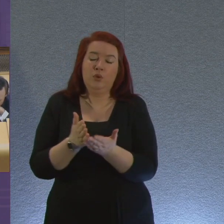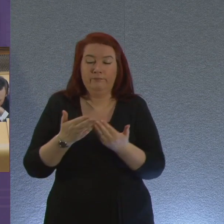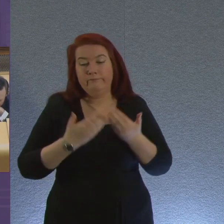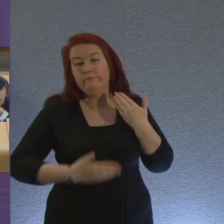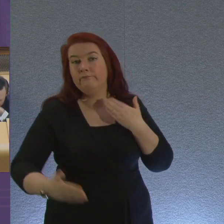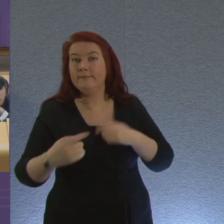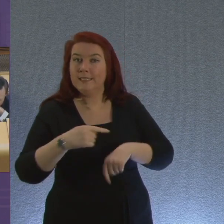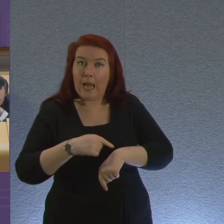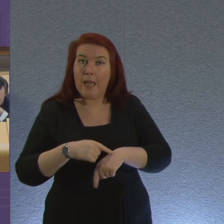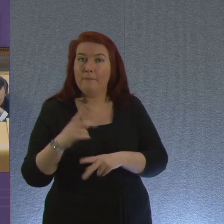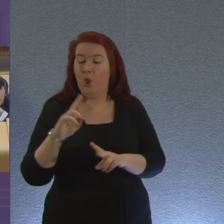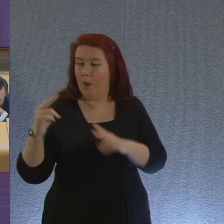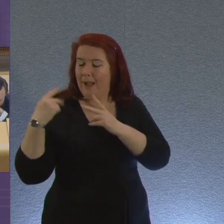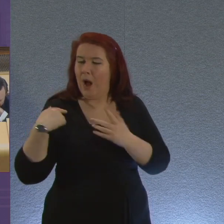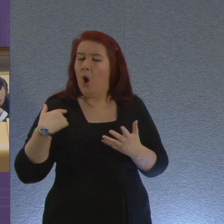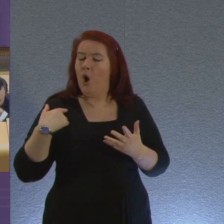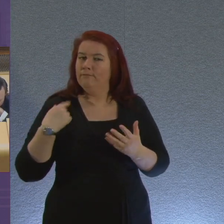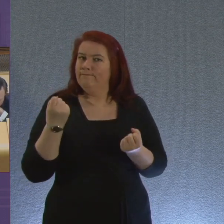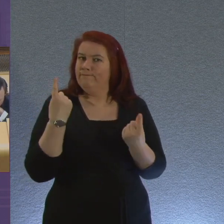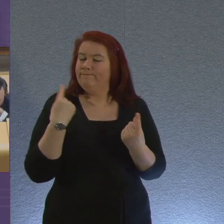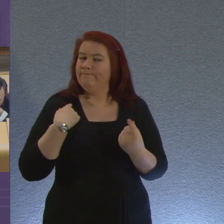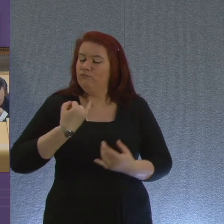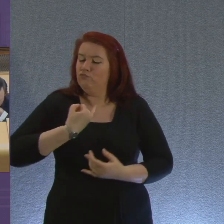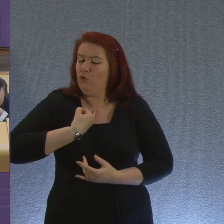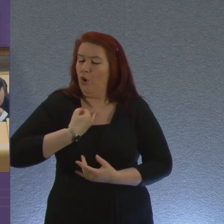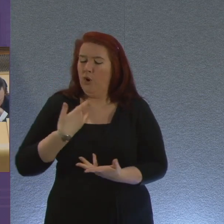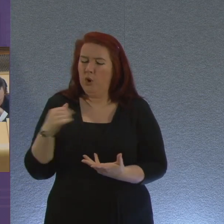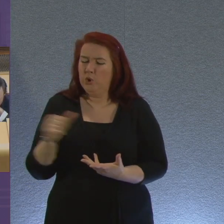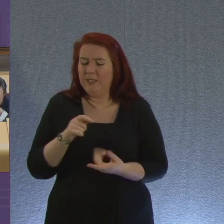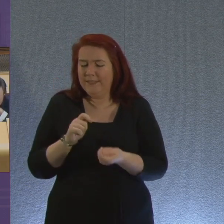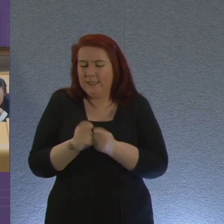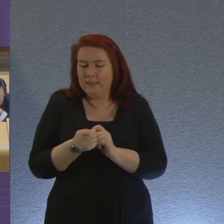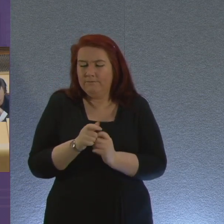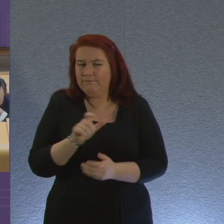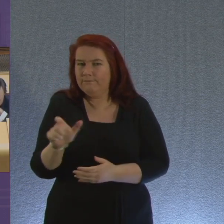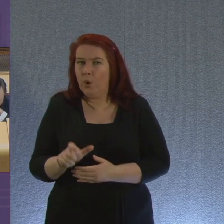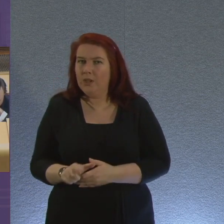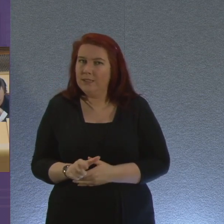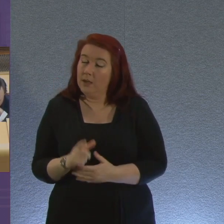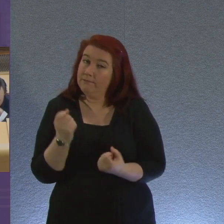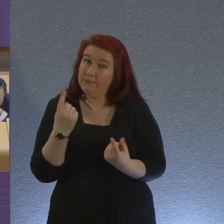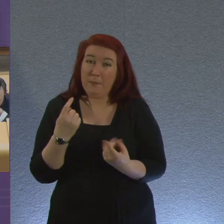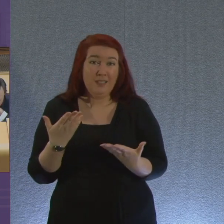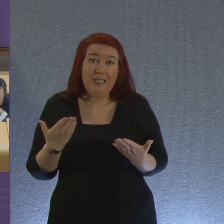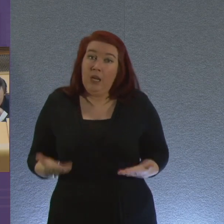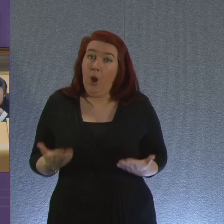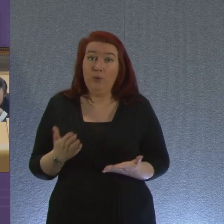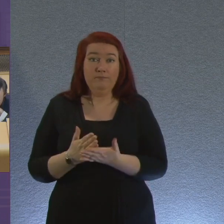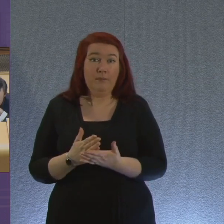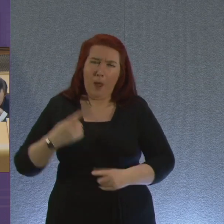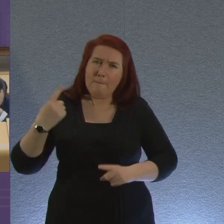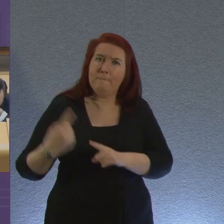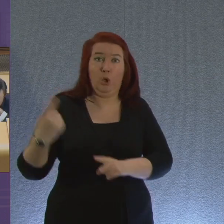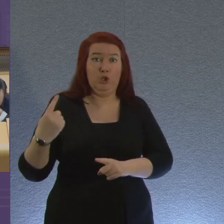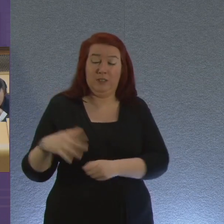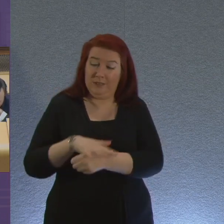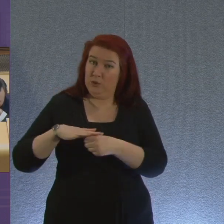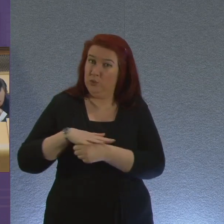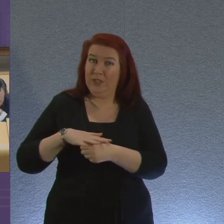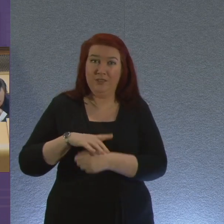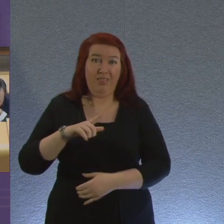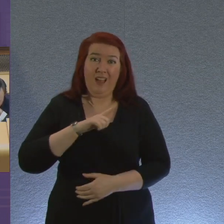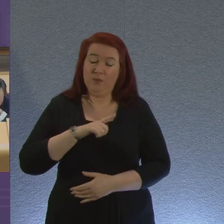will realise were wrong or perhaps could have been better worded. But we are in an emergency situation, and that is why we have to press